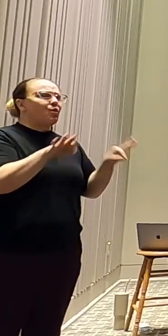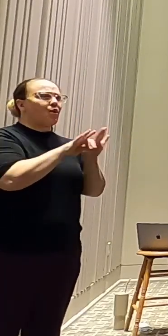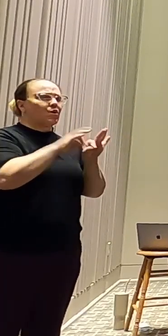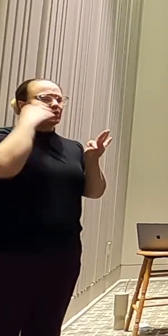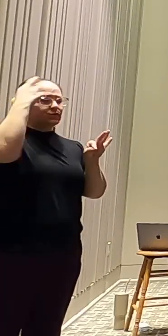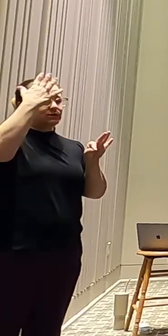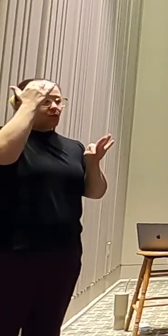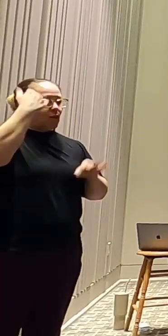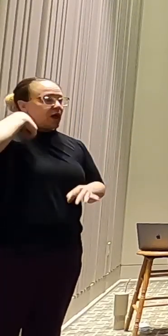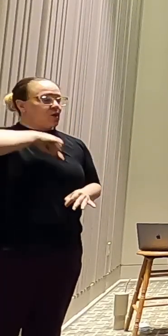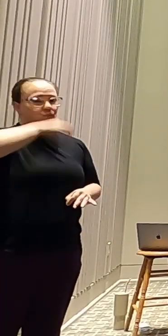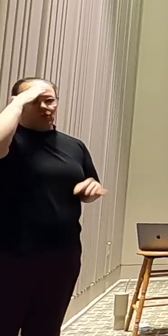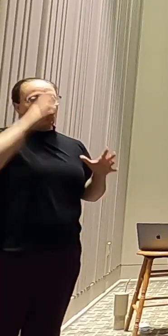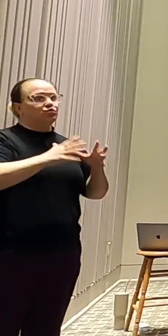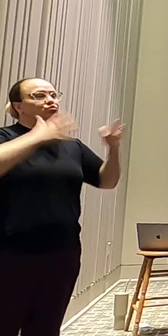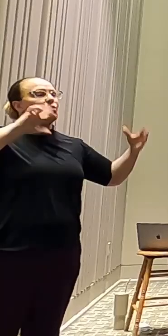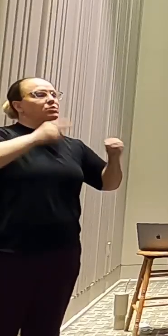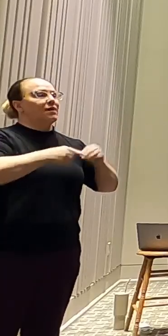today.